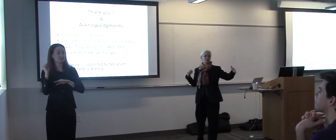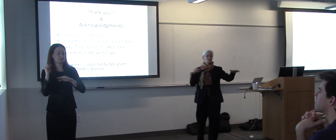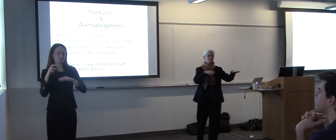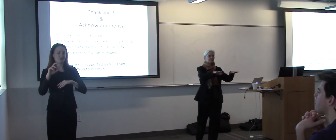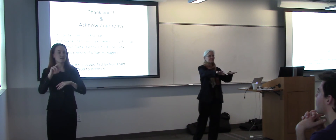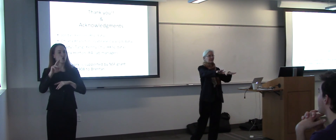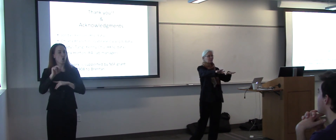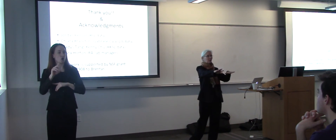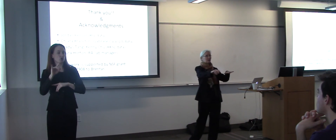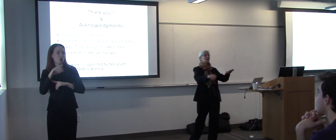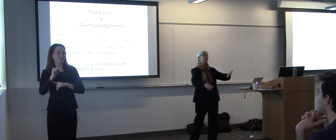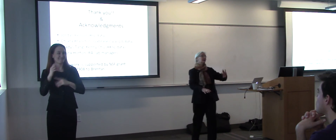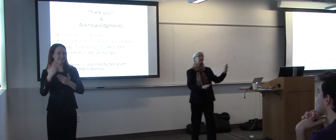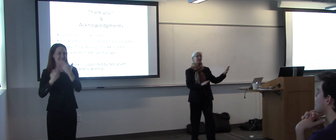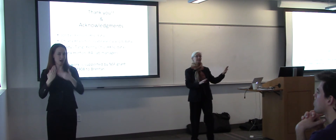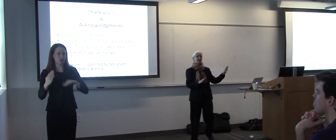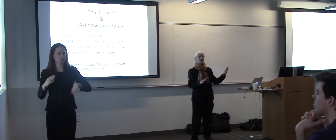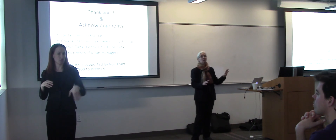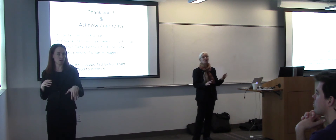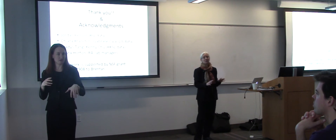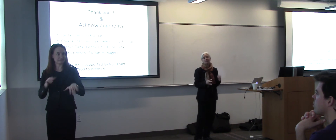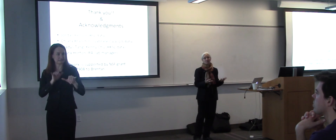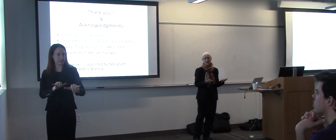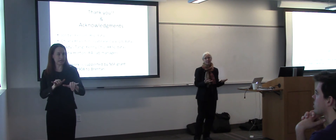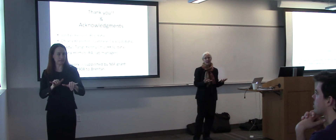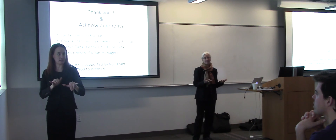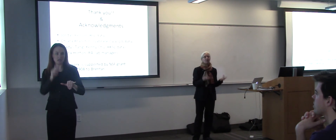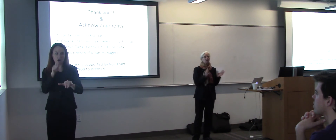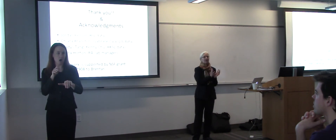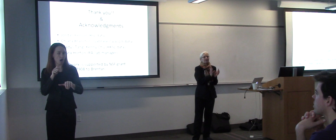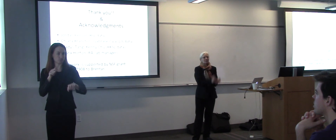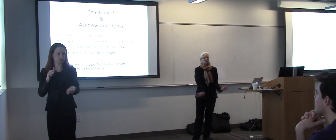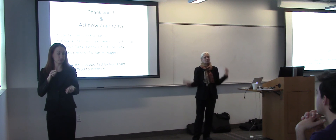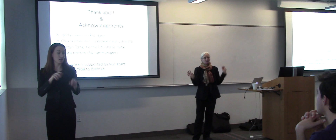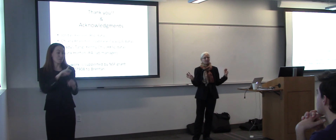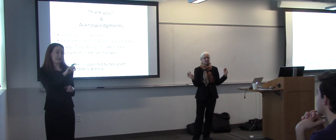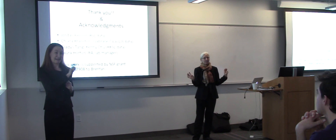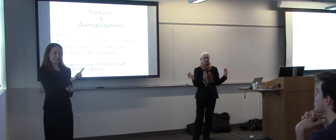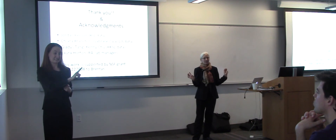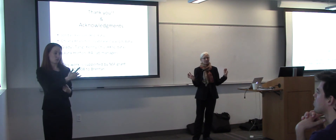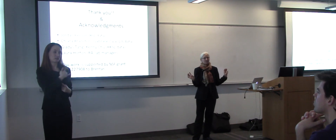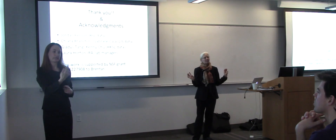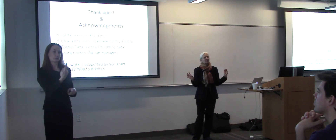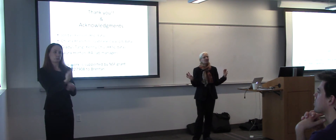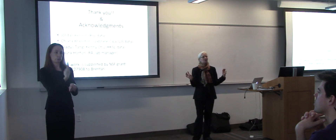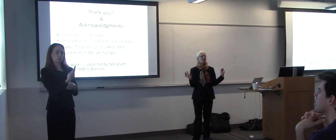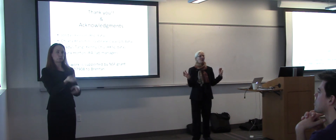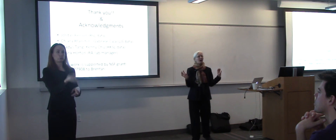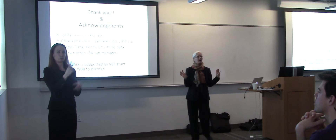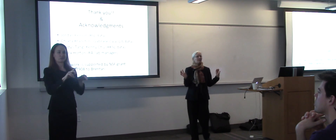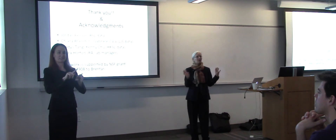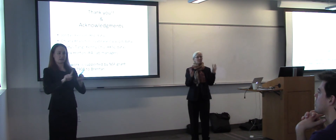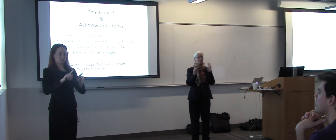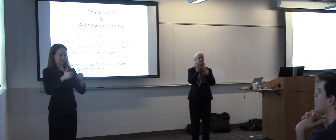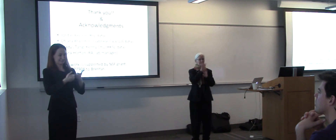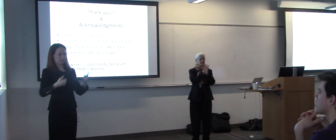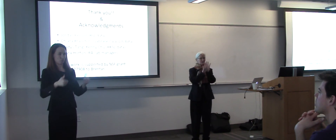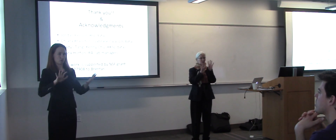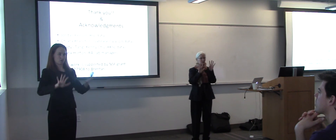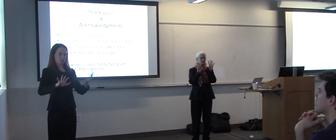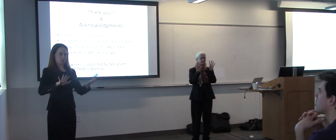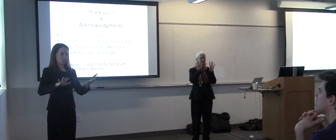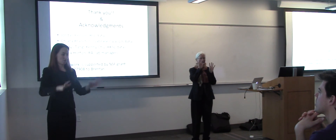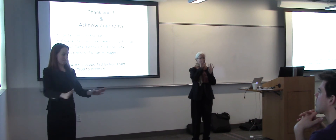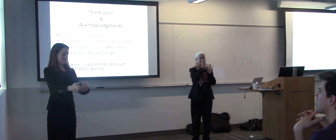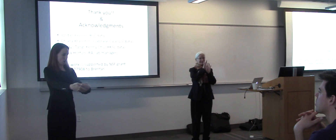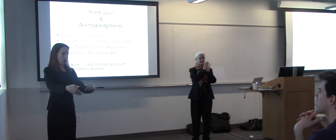extended through the second part. In ASL, if you get them as two separate things. So there may be